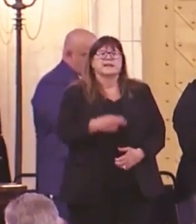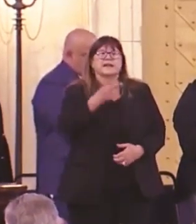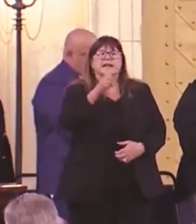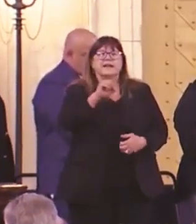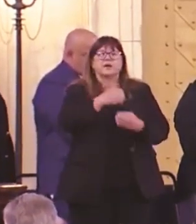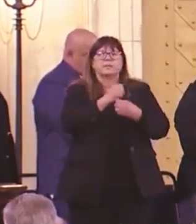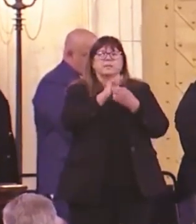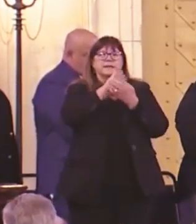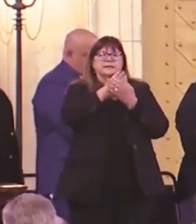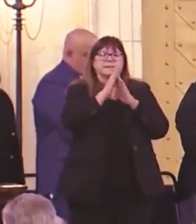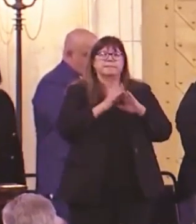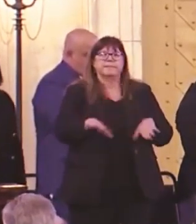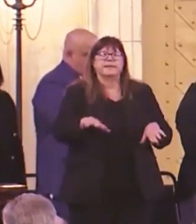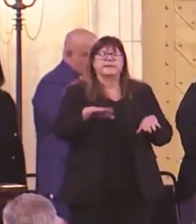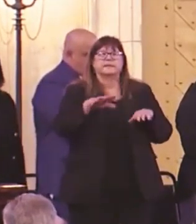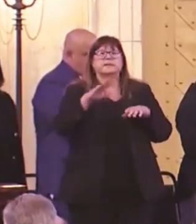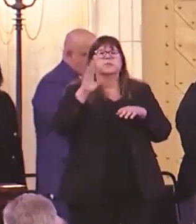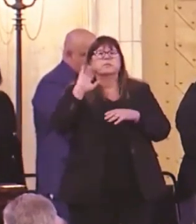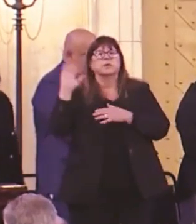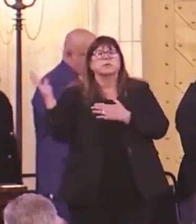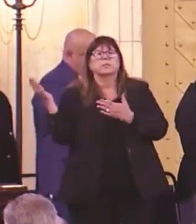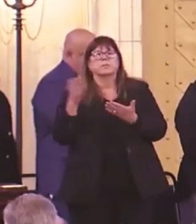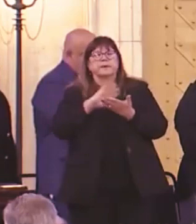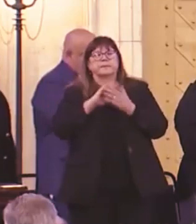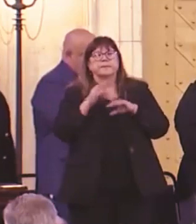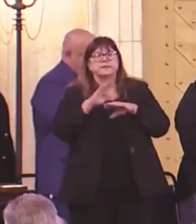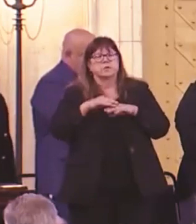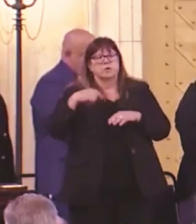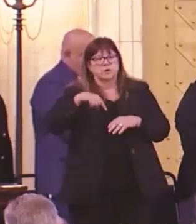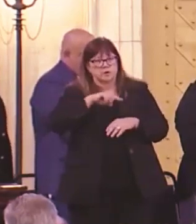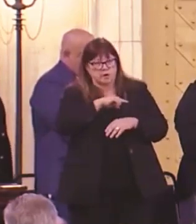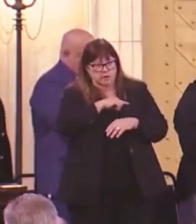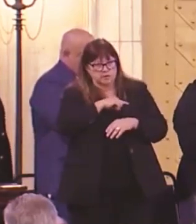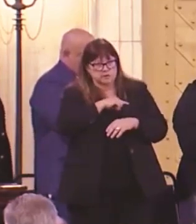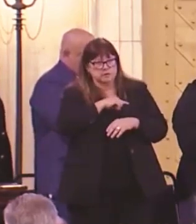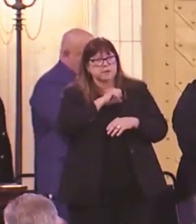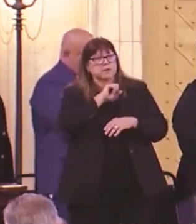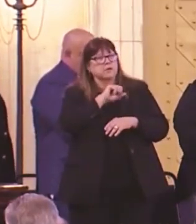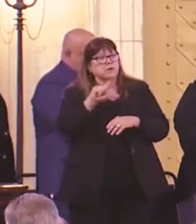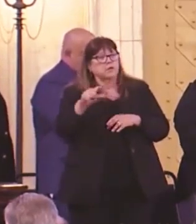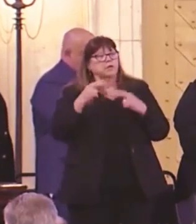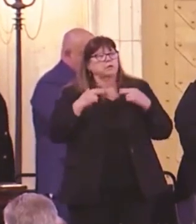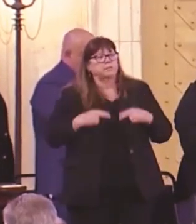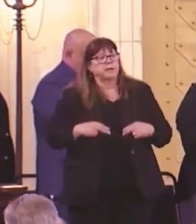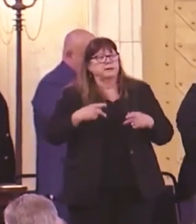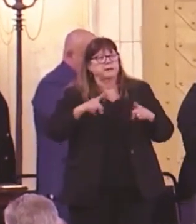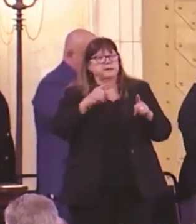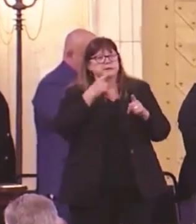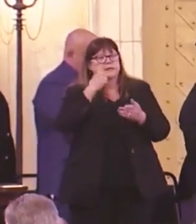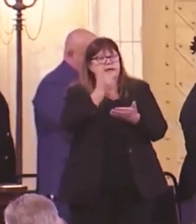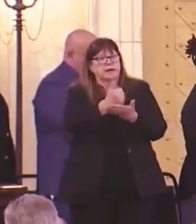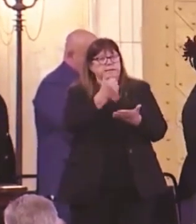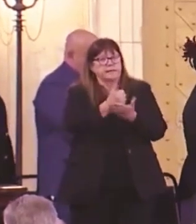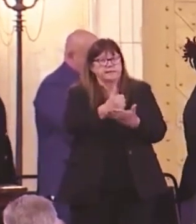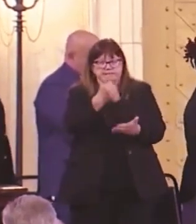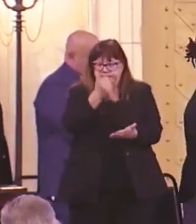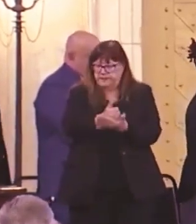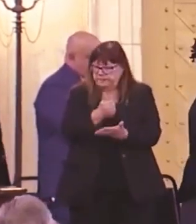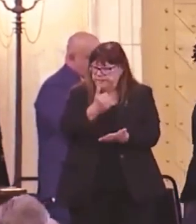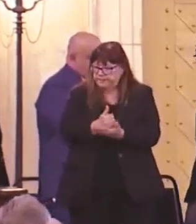makes peace on high may bring peace upon us and upon all humanity. And let us say, amen.